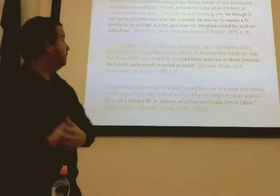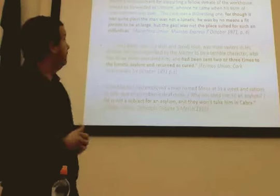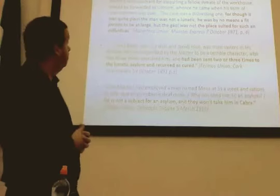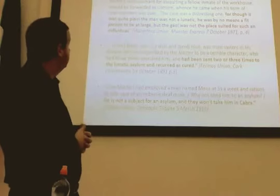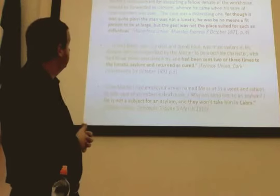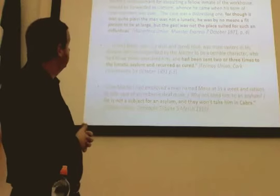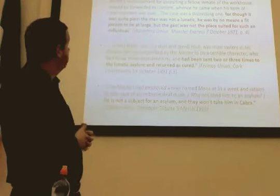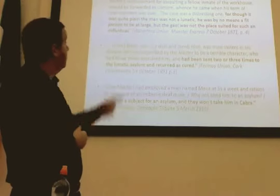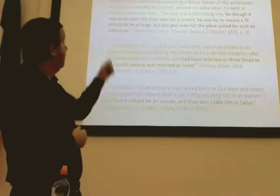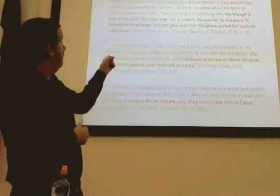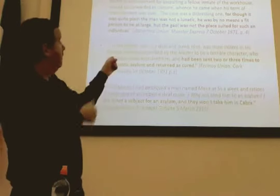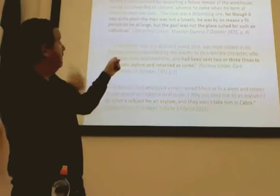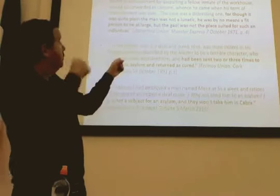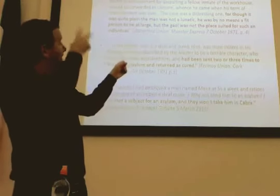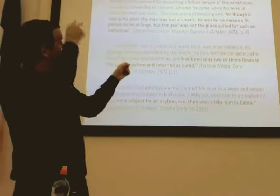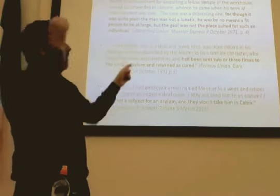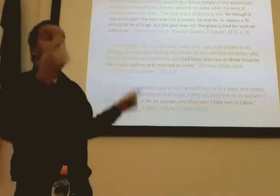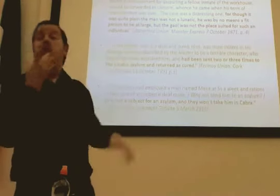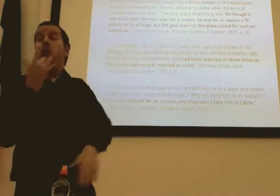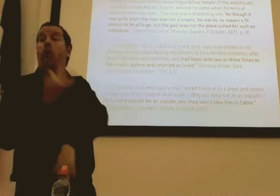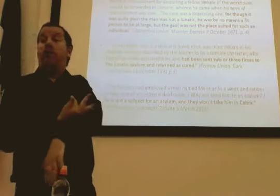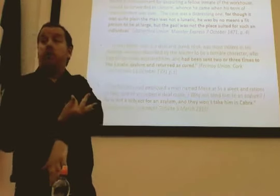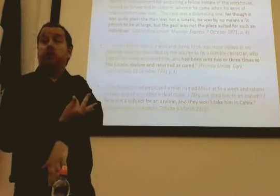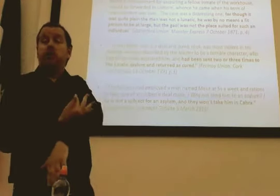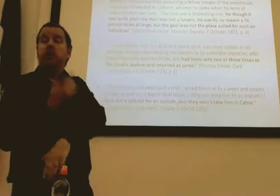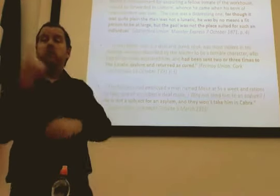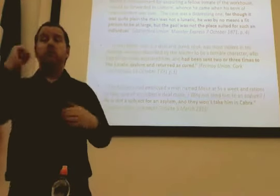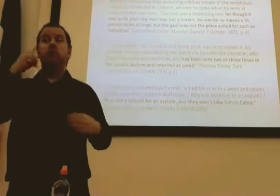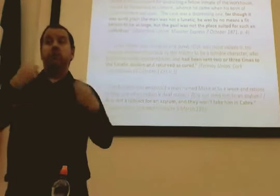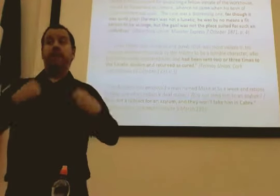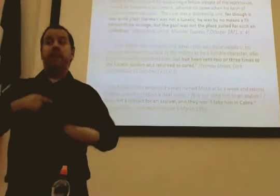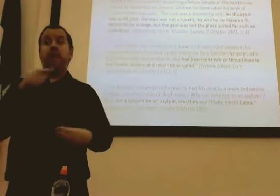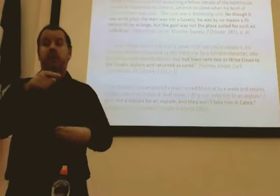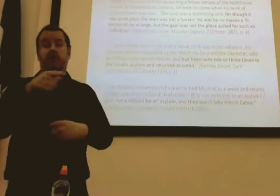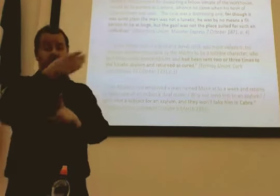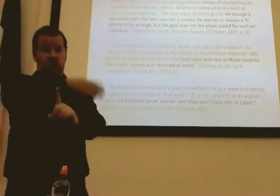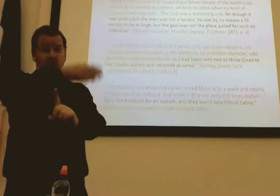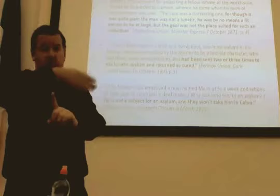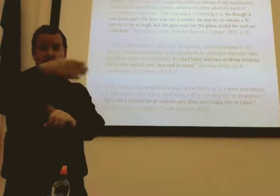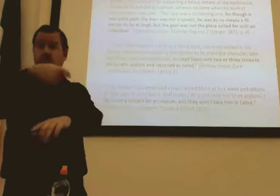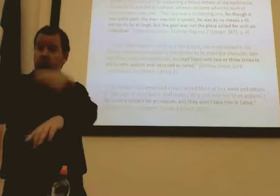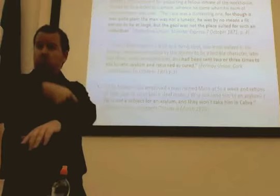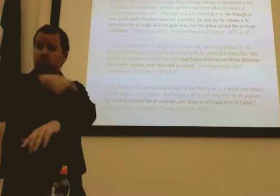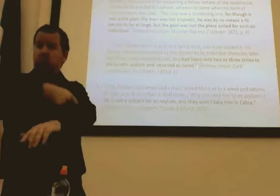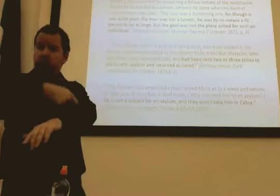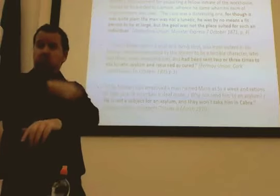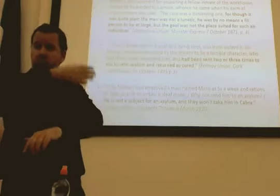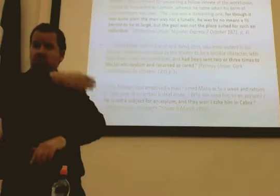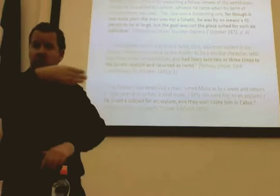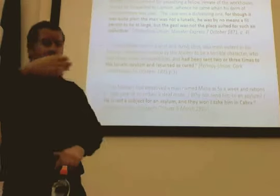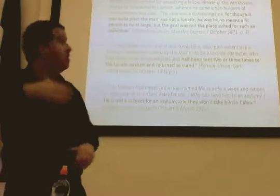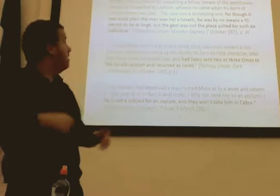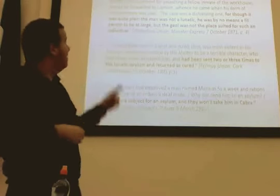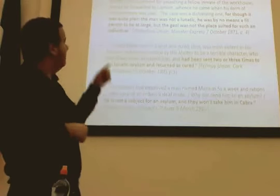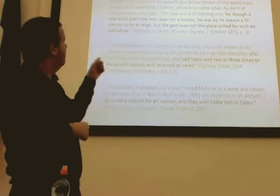documented as such, but we would now grant them mental health issues. There's one from Waterford were a man who had been repeatedly in trouble.